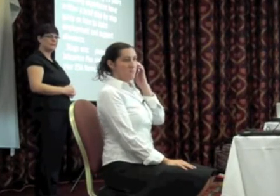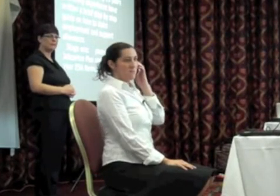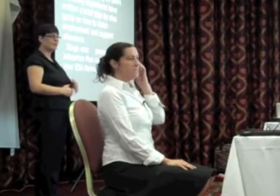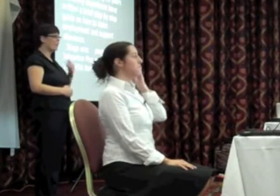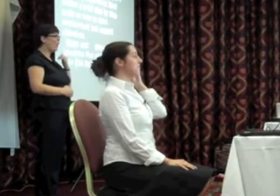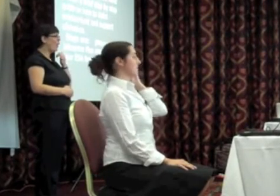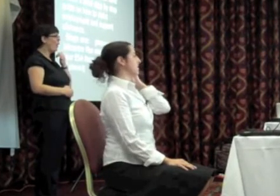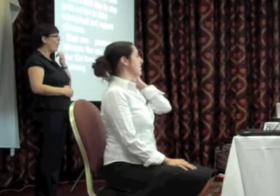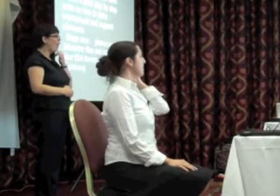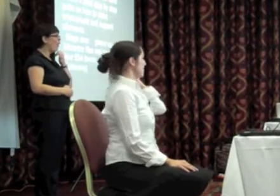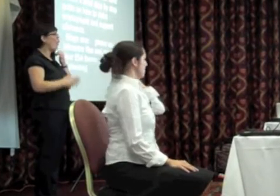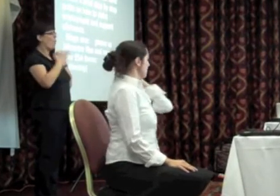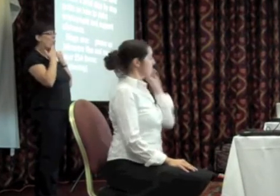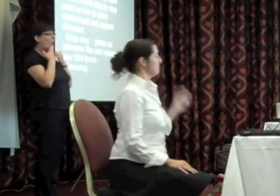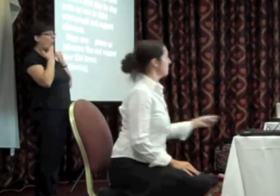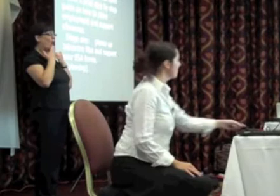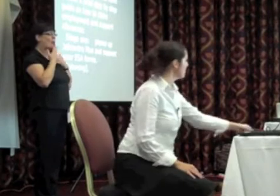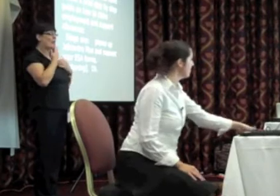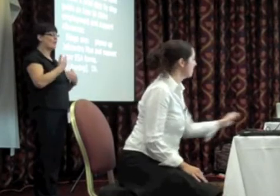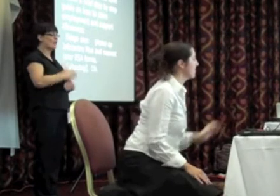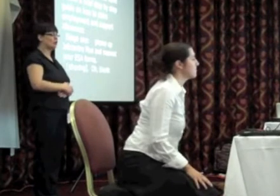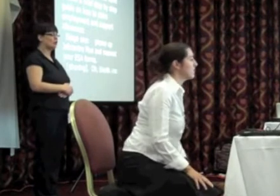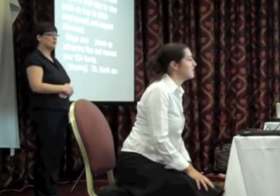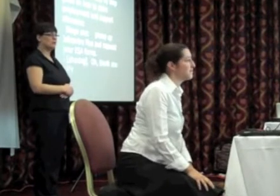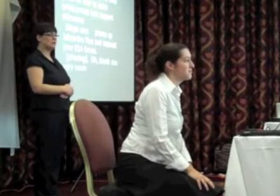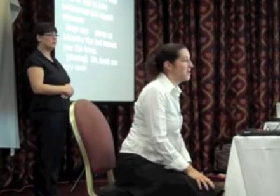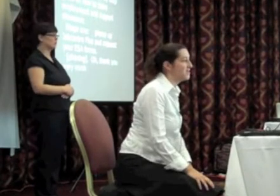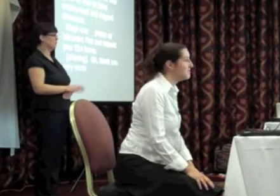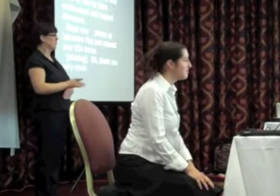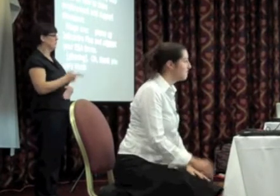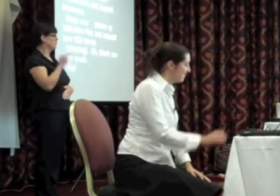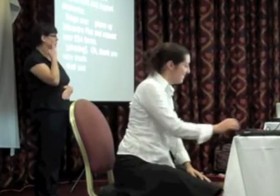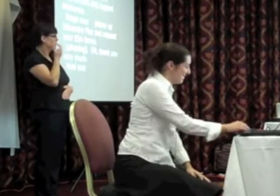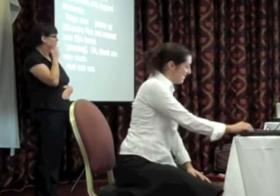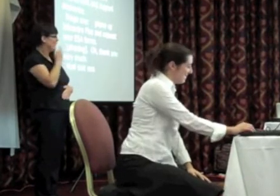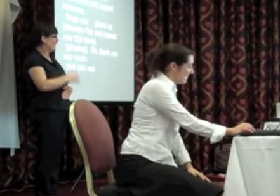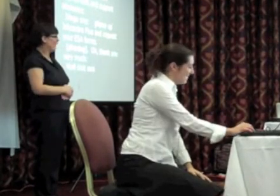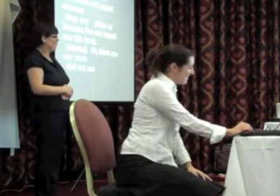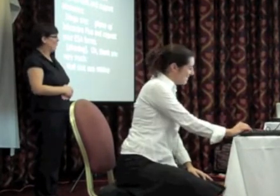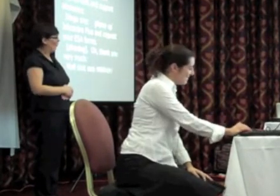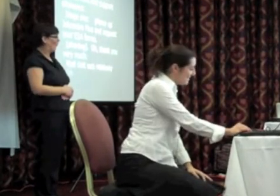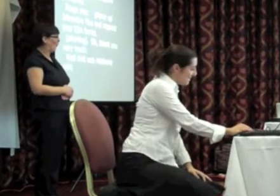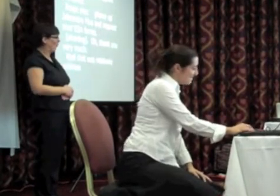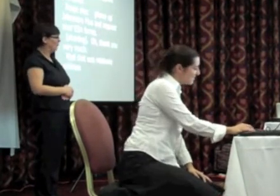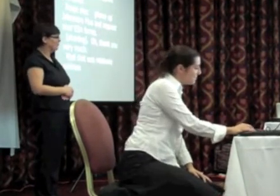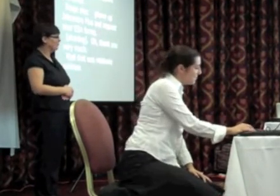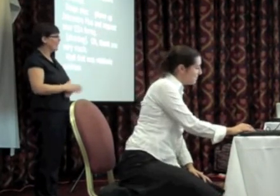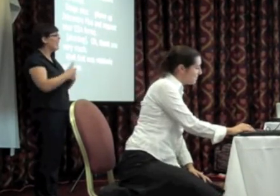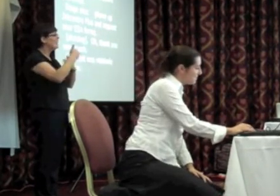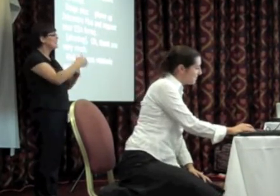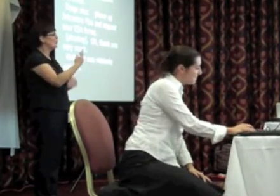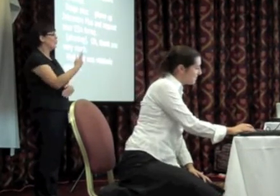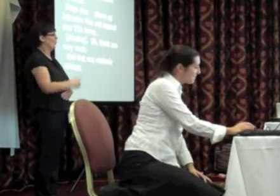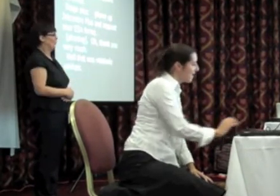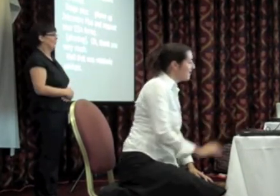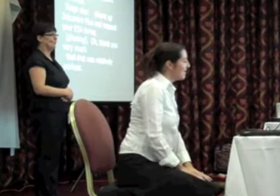Oh, well, thank you very much. Well, that was relatively painless. Stage two.